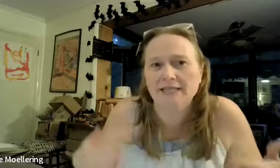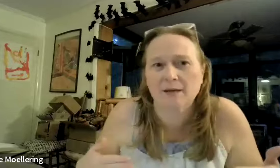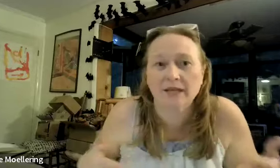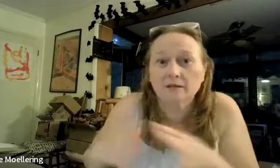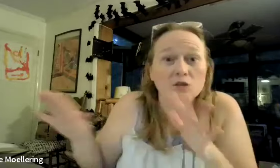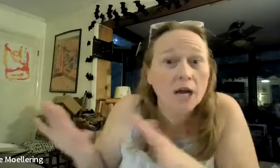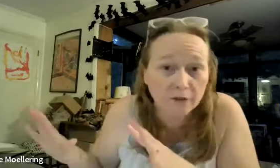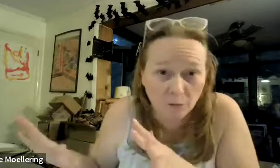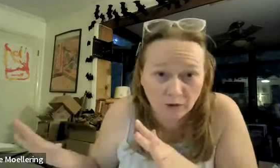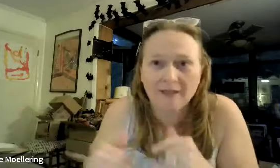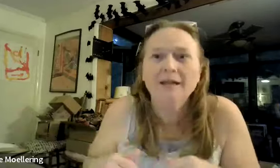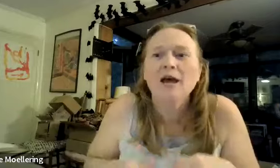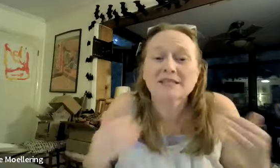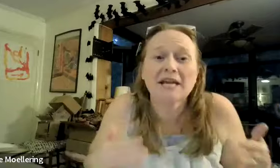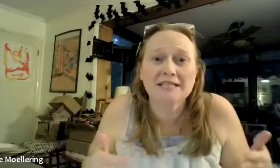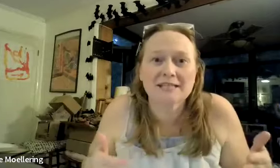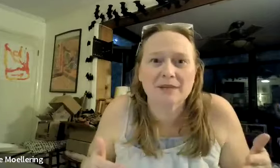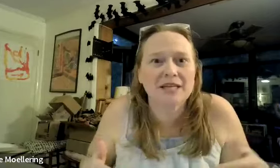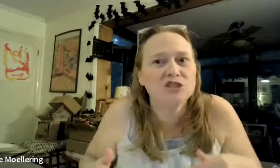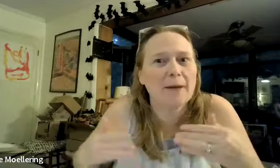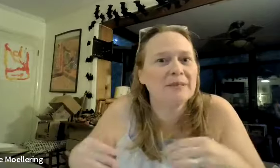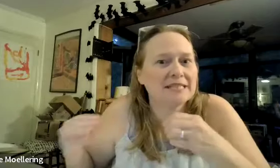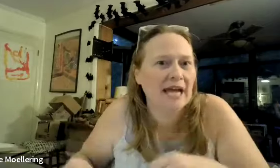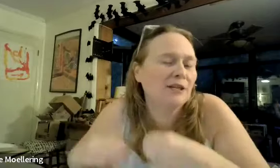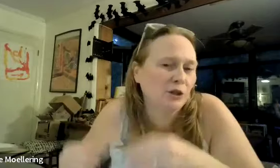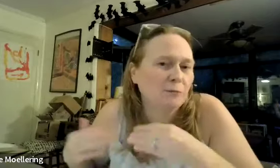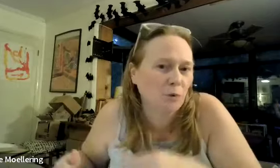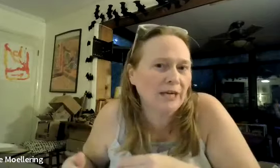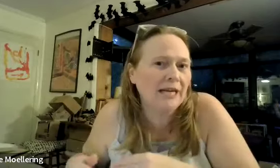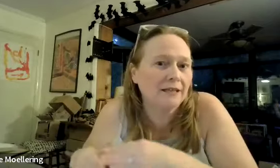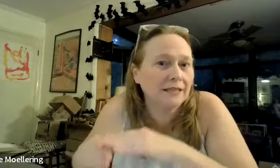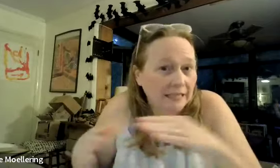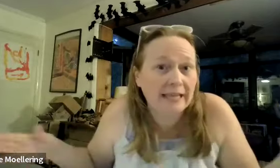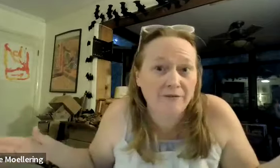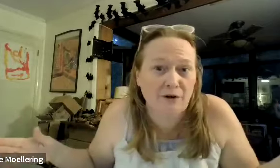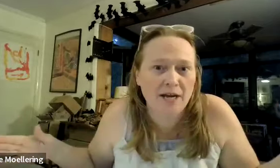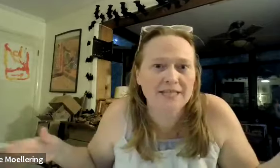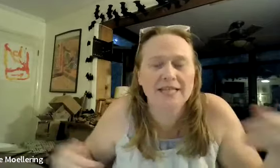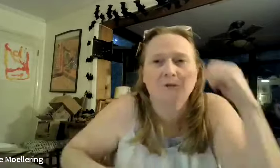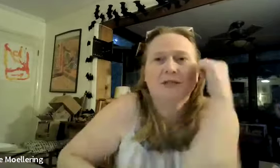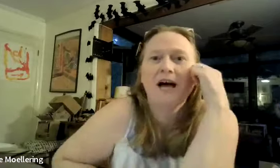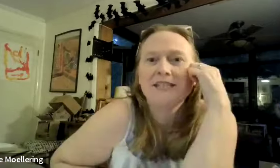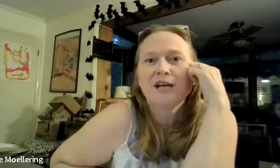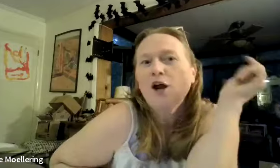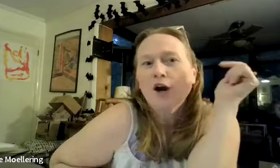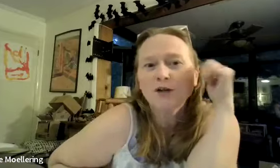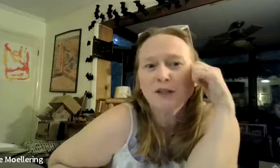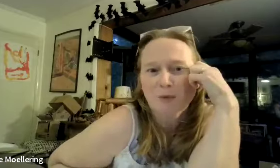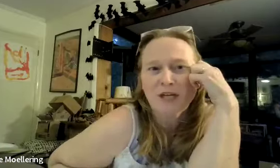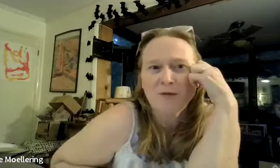signing something, not good morning, signing something, and she happened to sign good morning in that phrase. And I realized her good morning